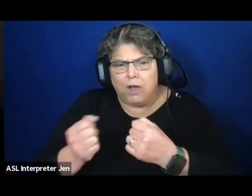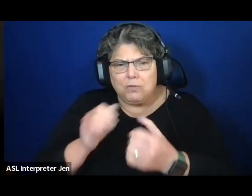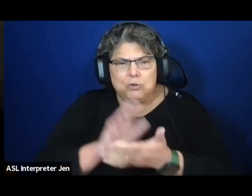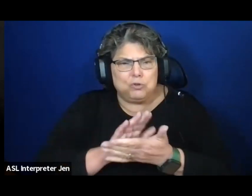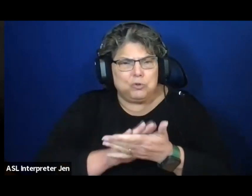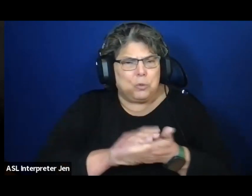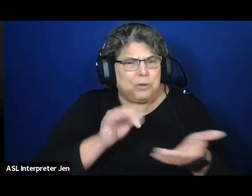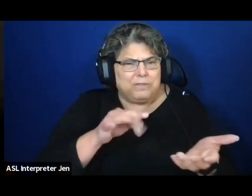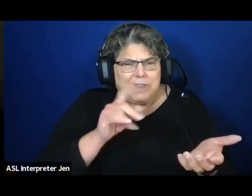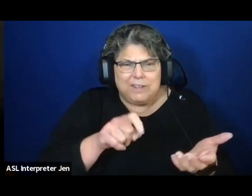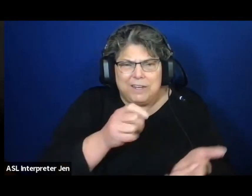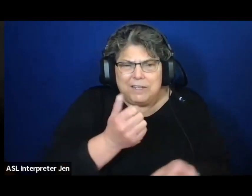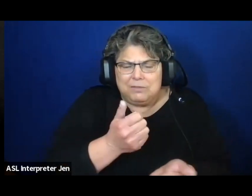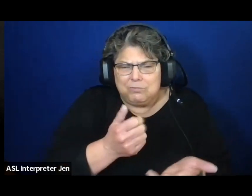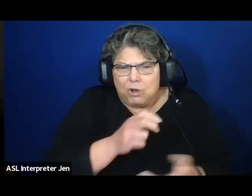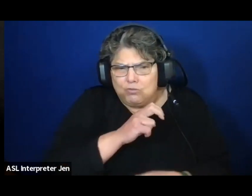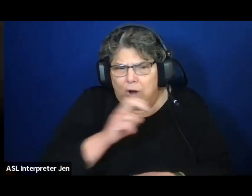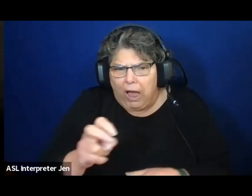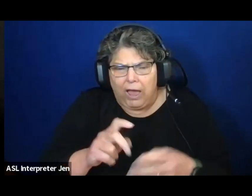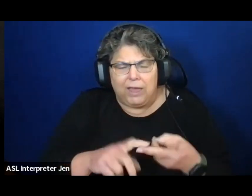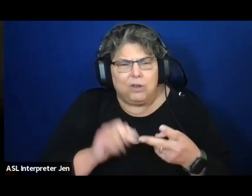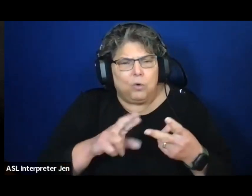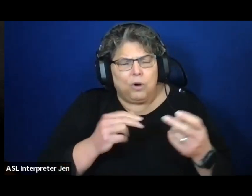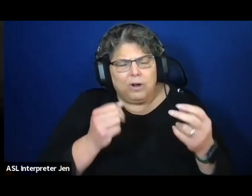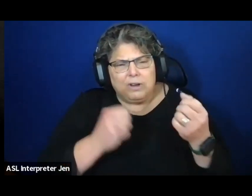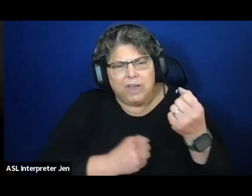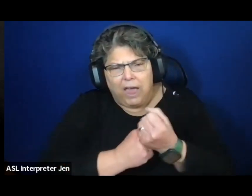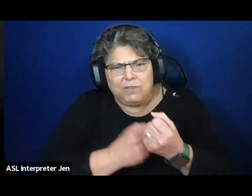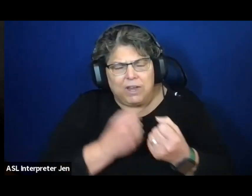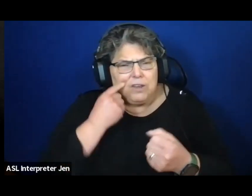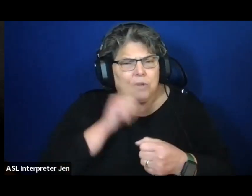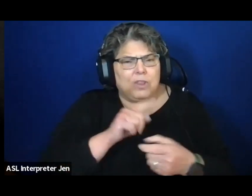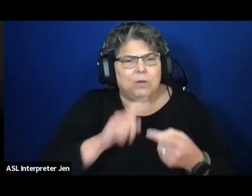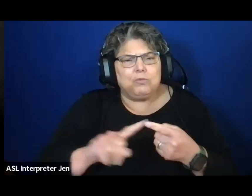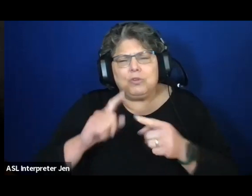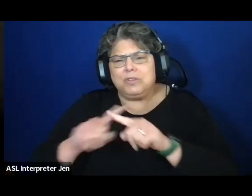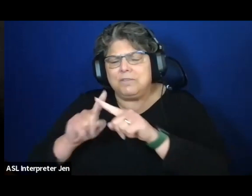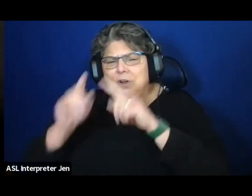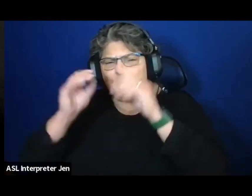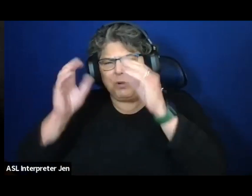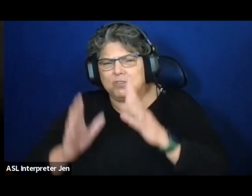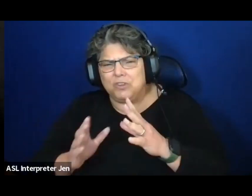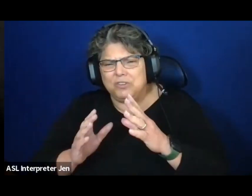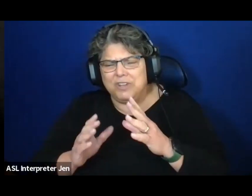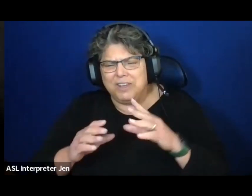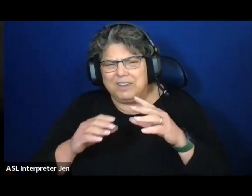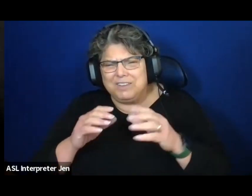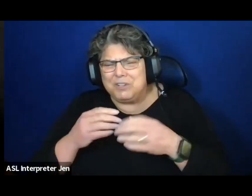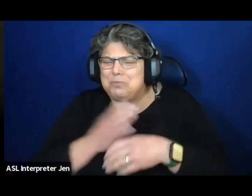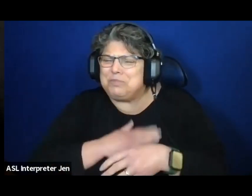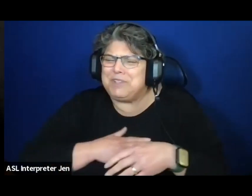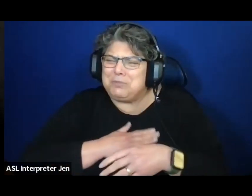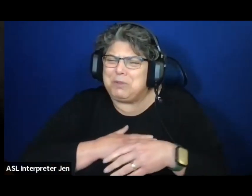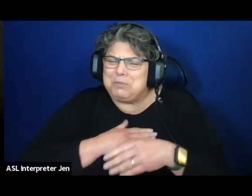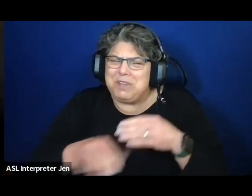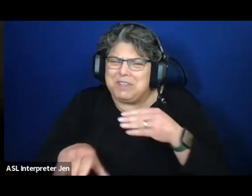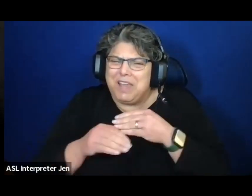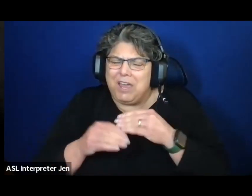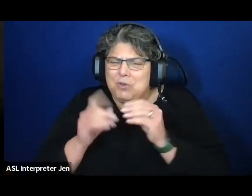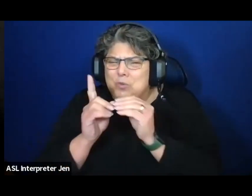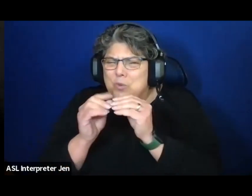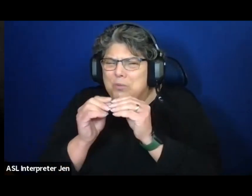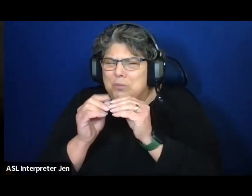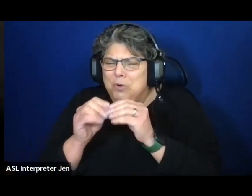a ride, or advocating for them to various professors to carve out just that one extra seat in an already closed